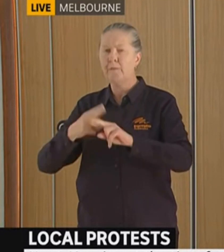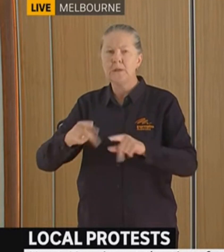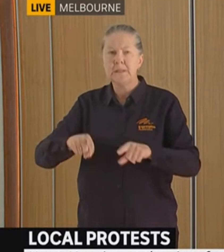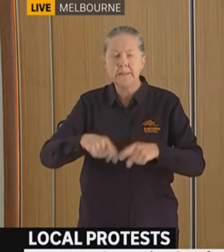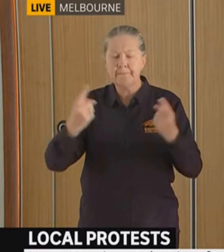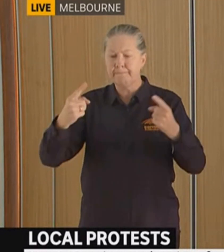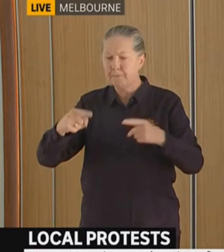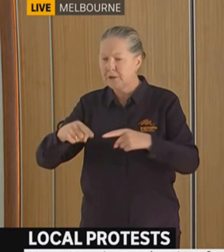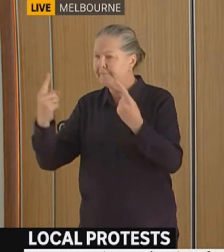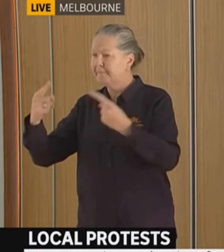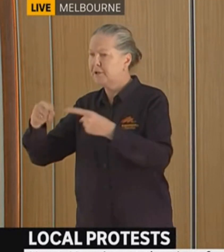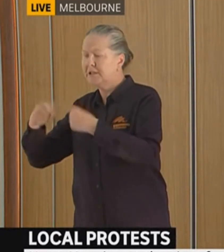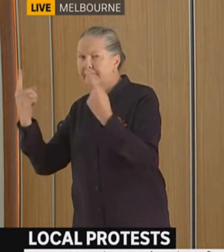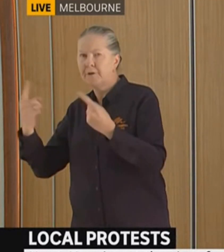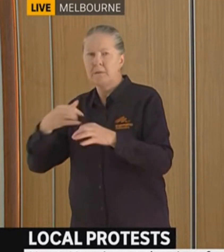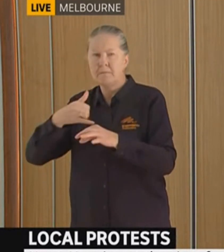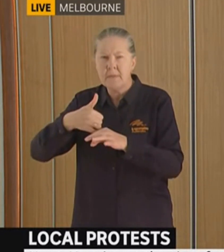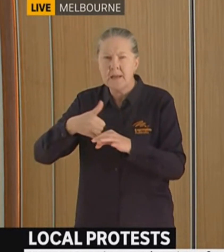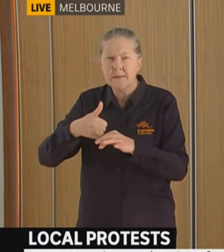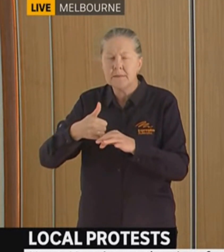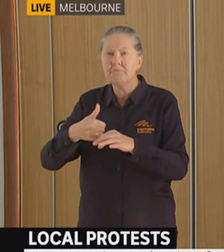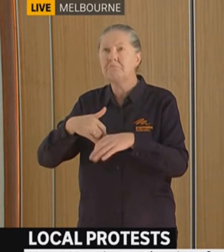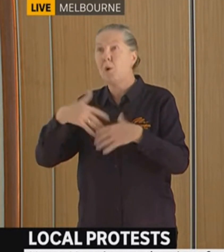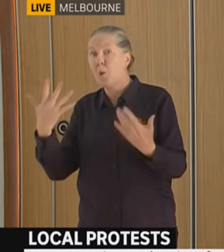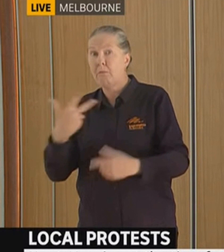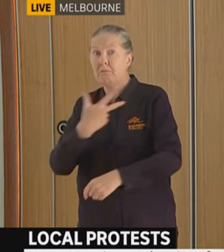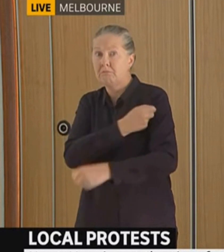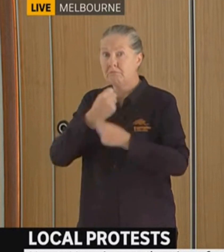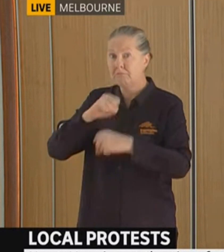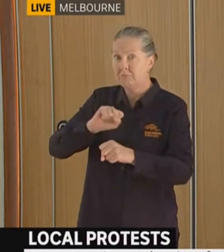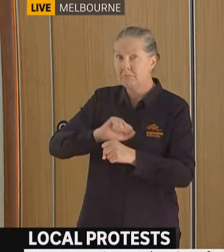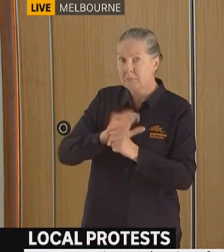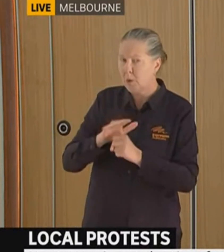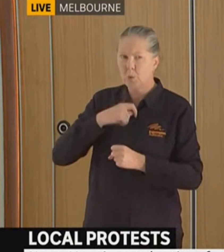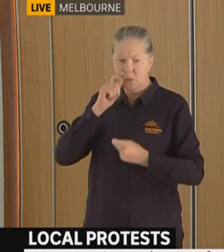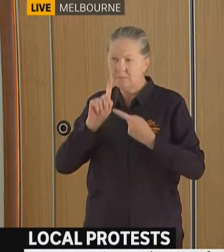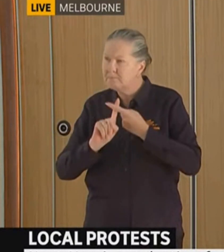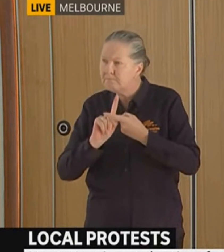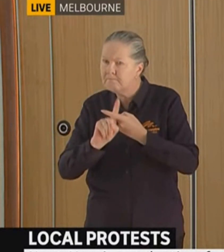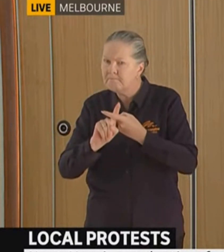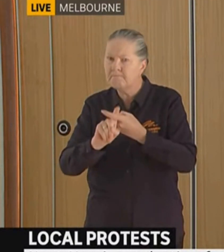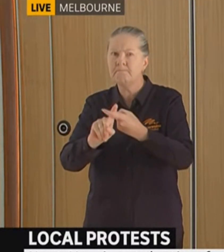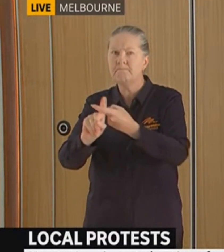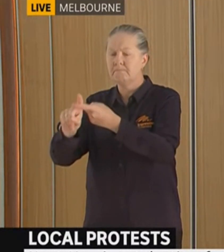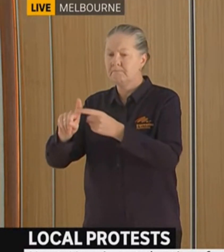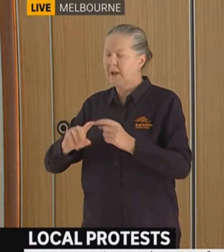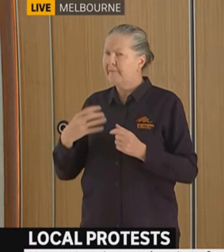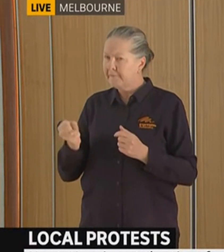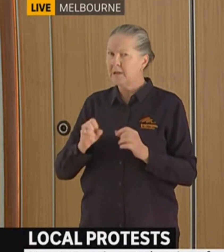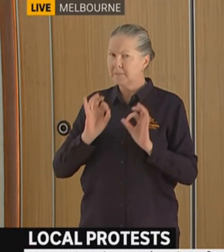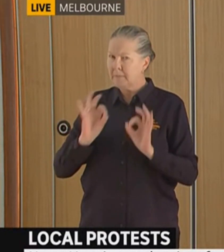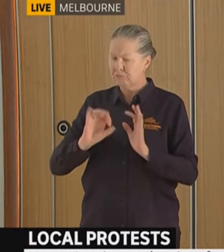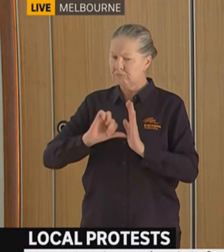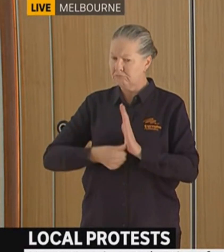and treatments, as well as developments of vaccines. And we'll continue with our programs. And what we have done